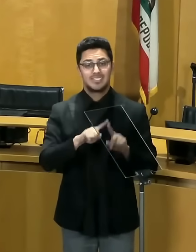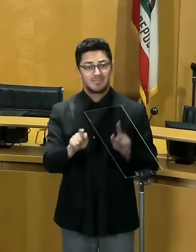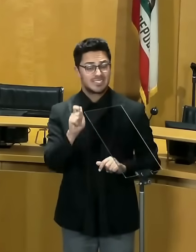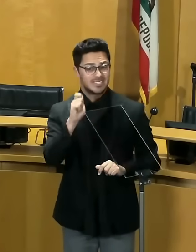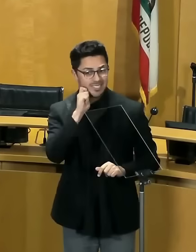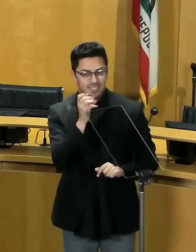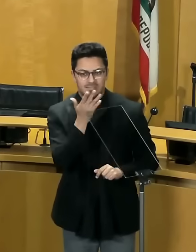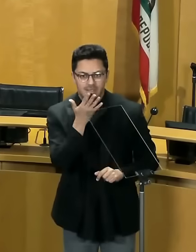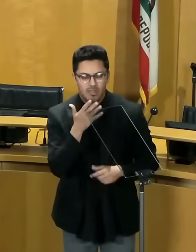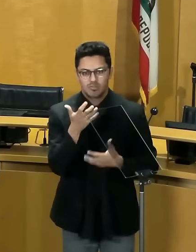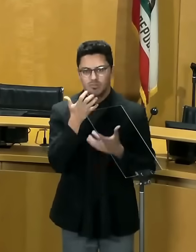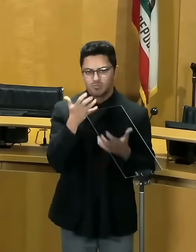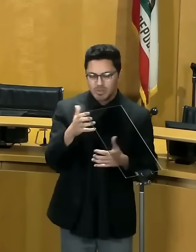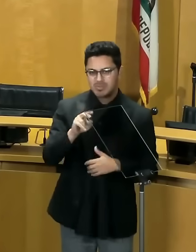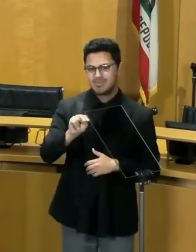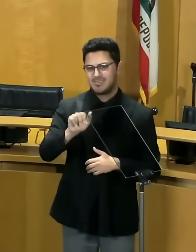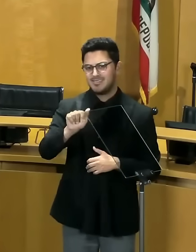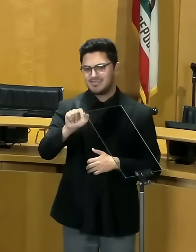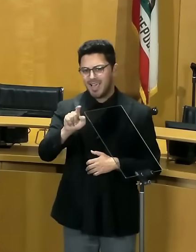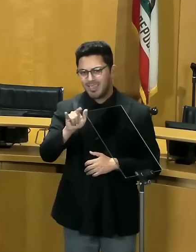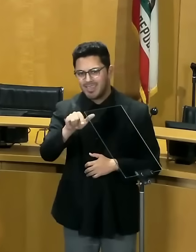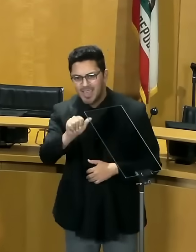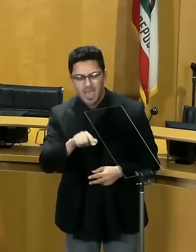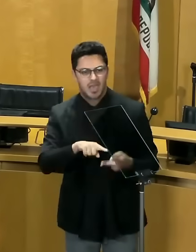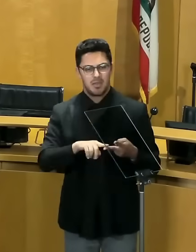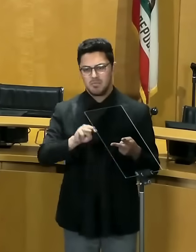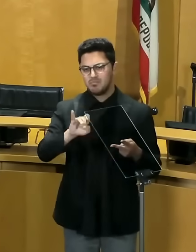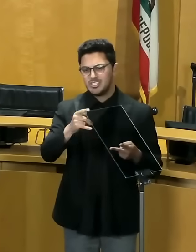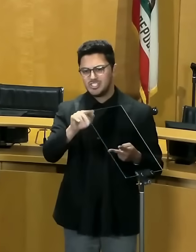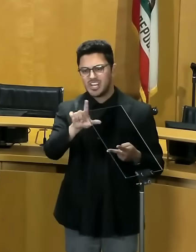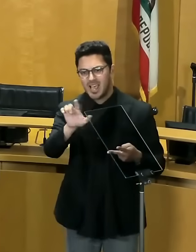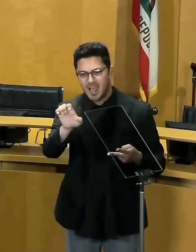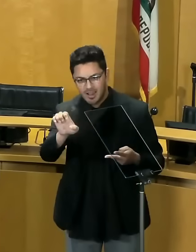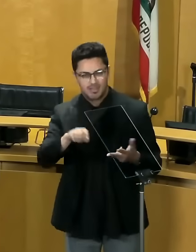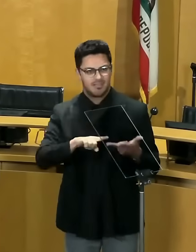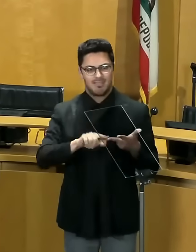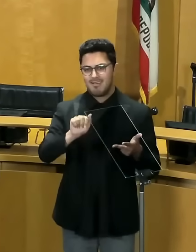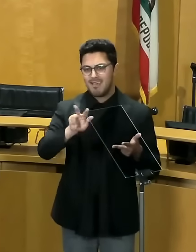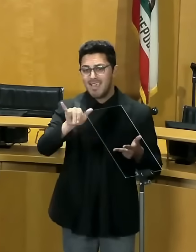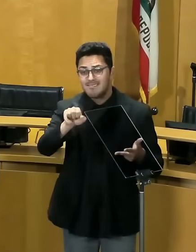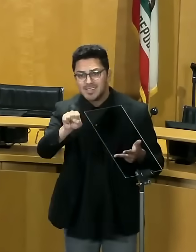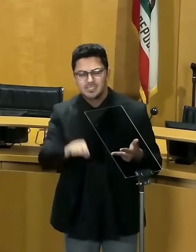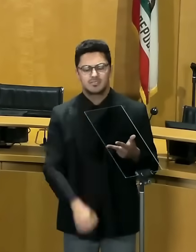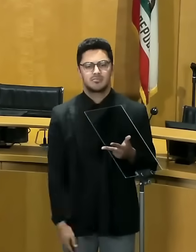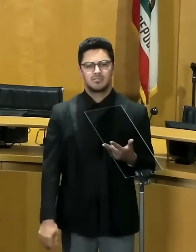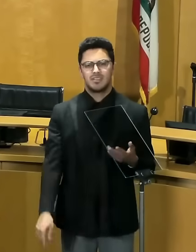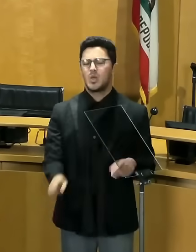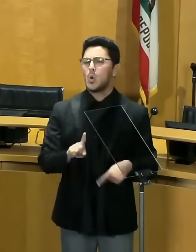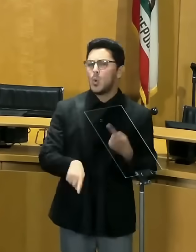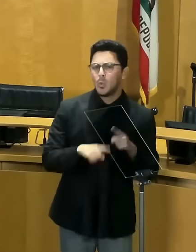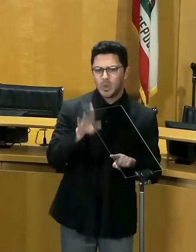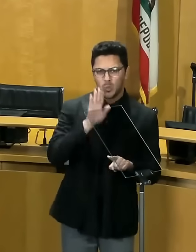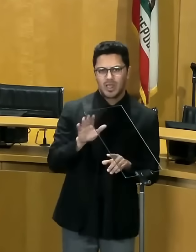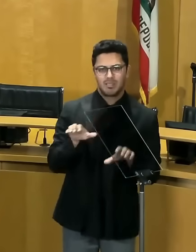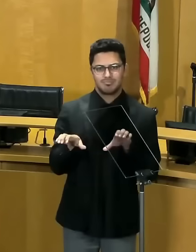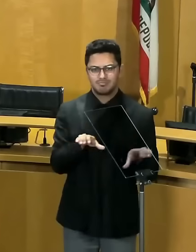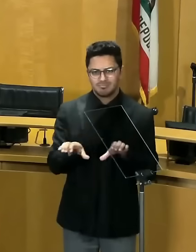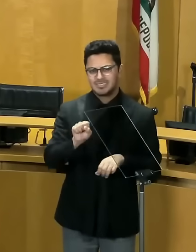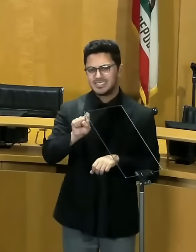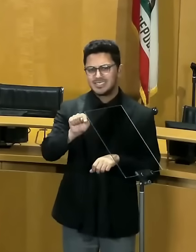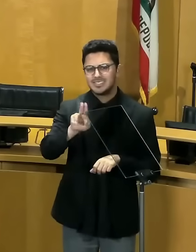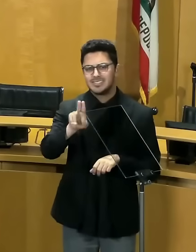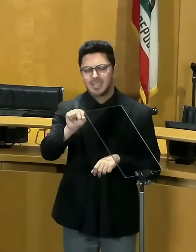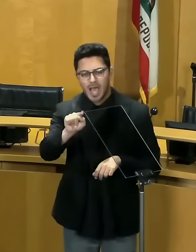cried Natalia and Michelle and Avis. When are stunt people going to